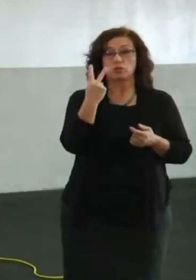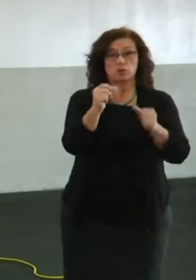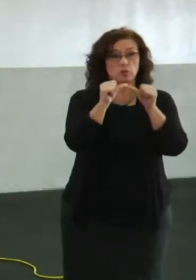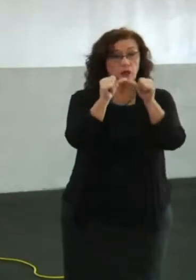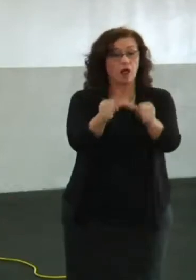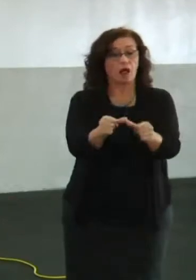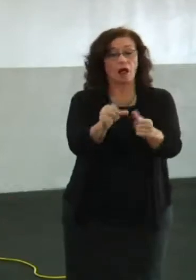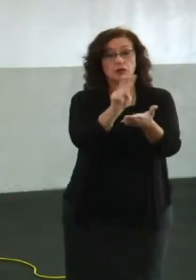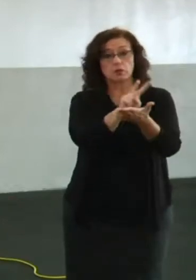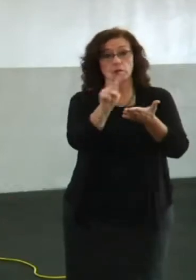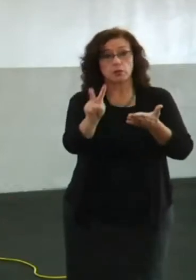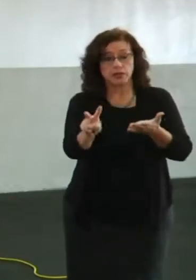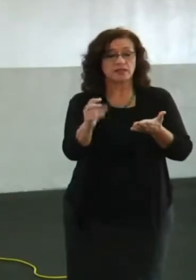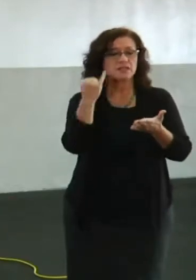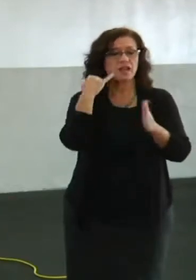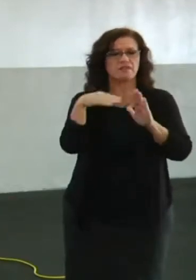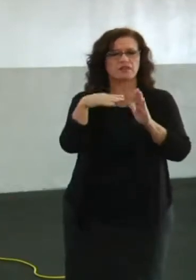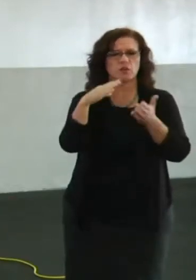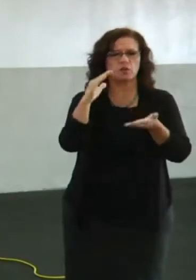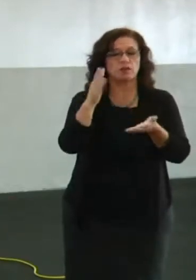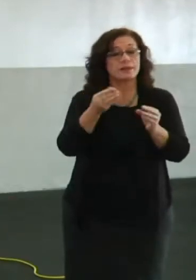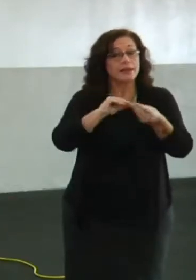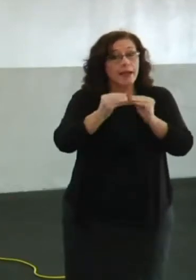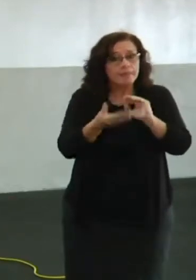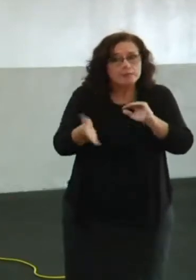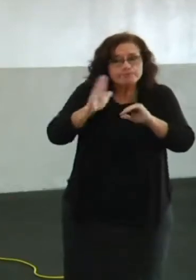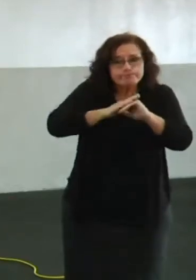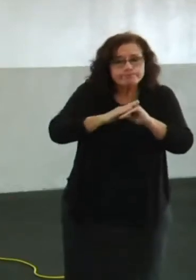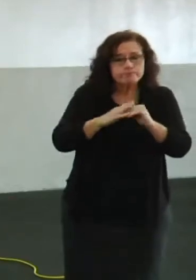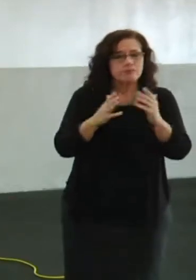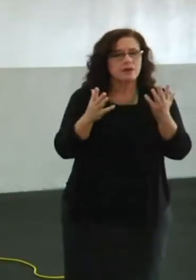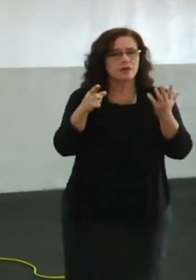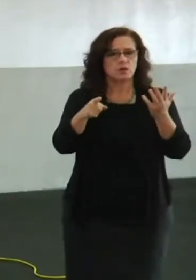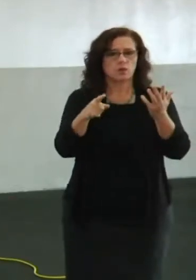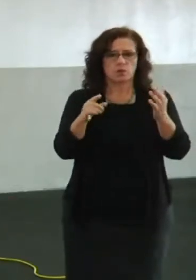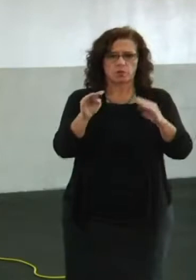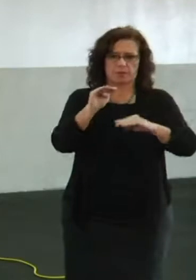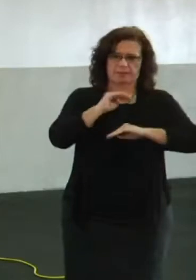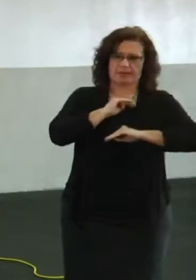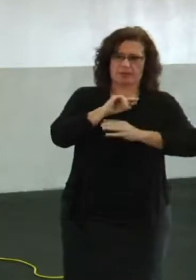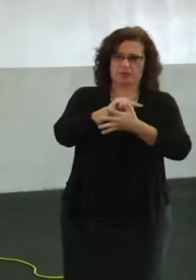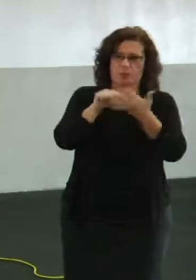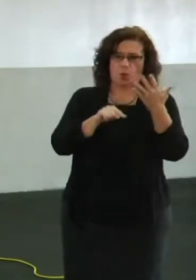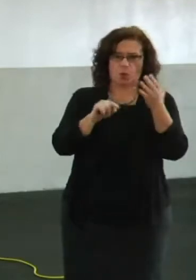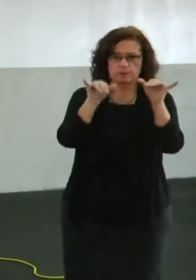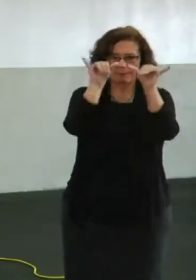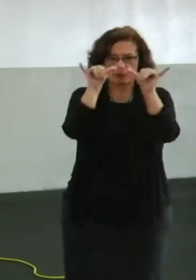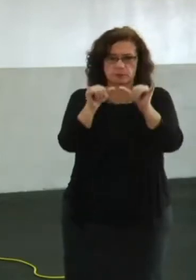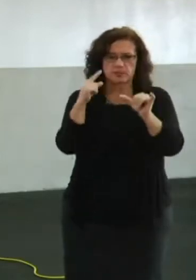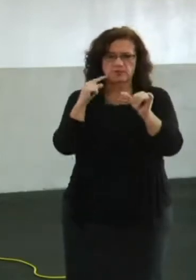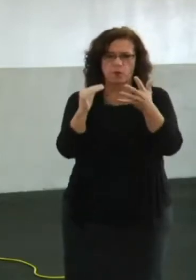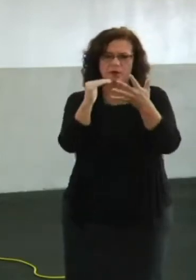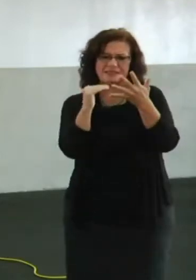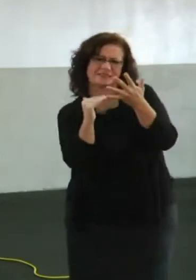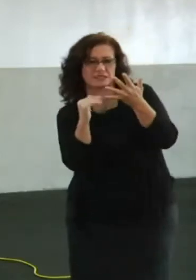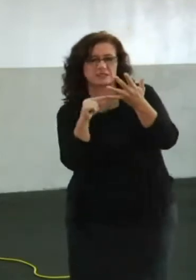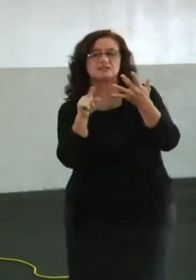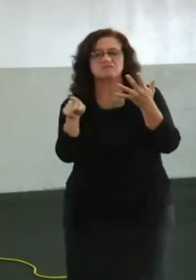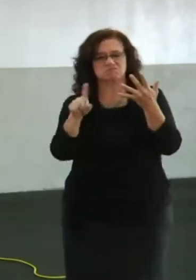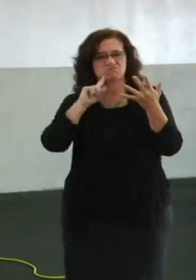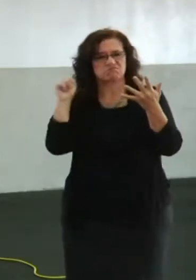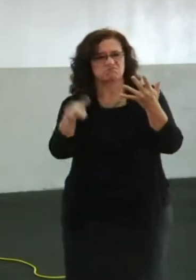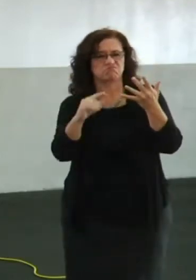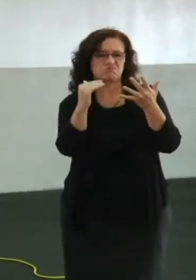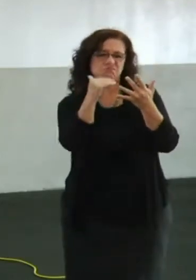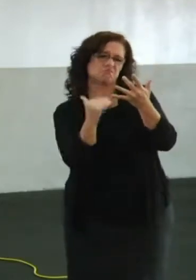weeks of meeting the metrics for a different tier, then you are subject to go back, in our case, go back